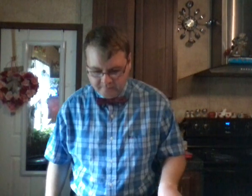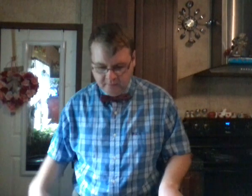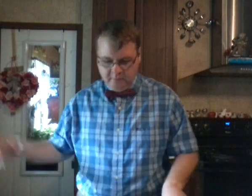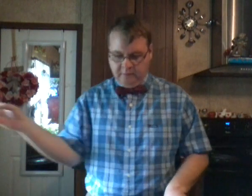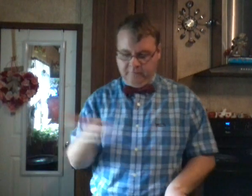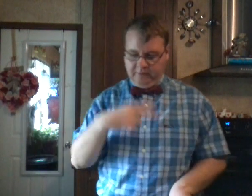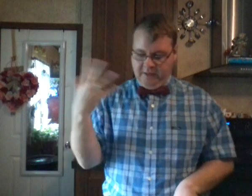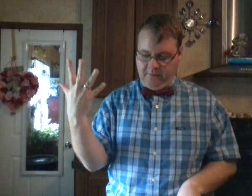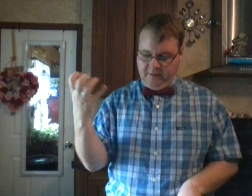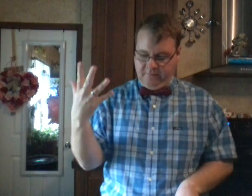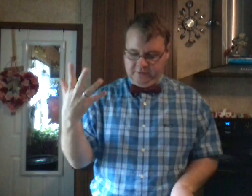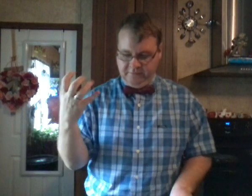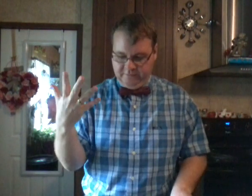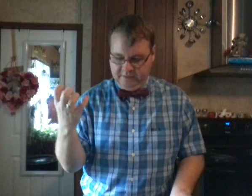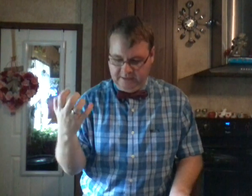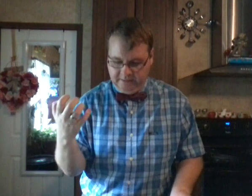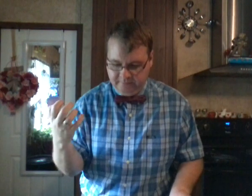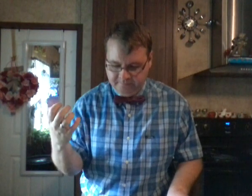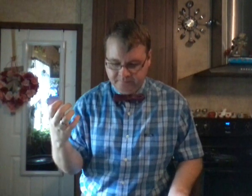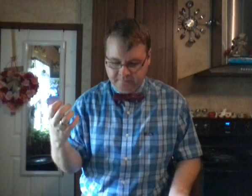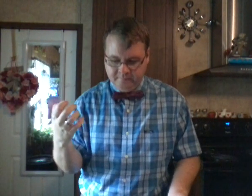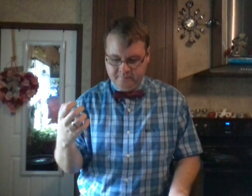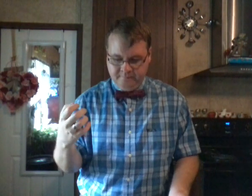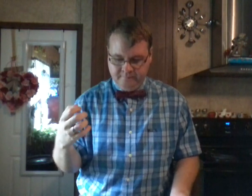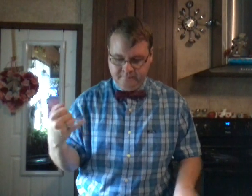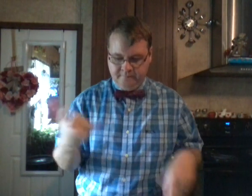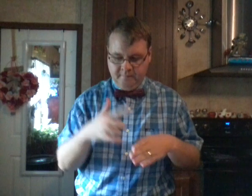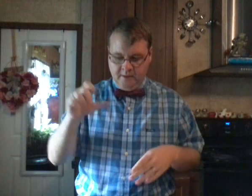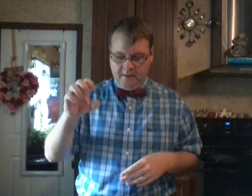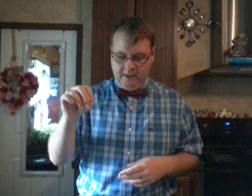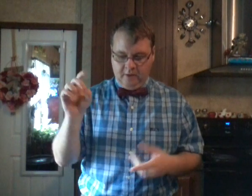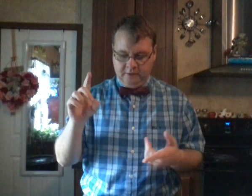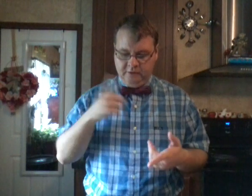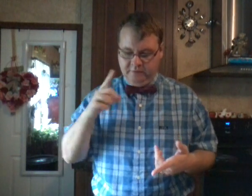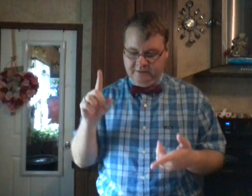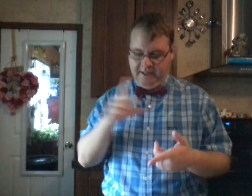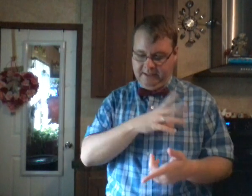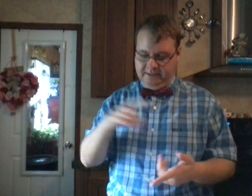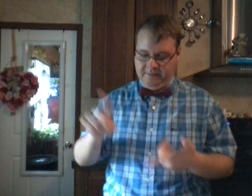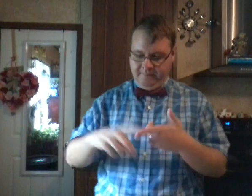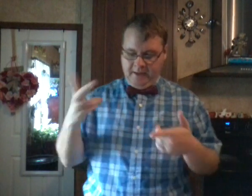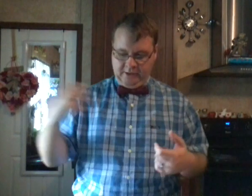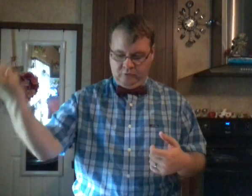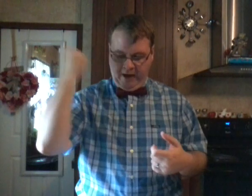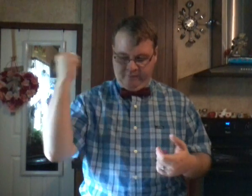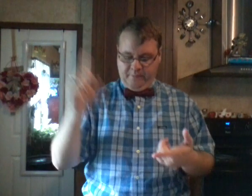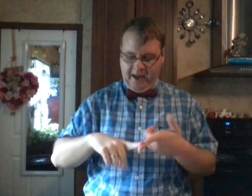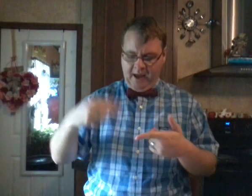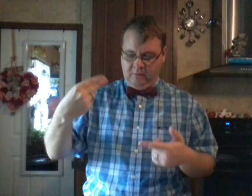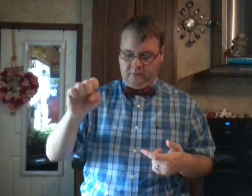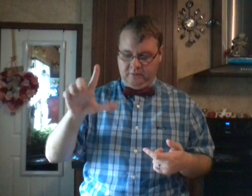But first, there in verse 15, it also says, and to have power